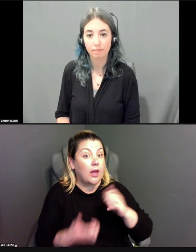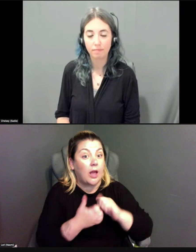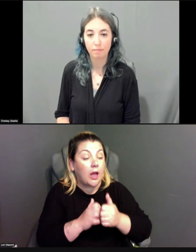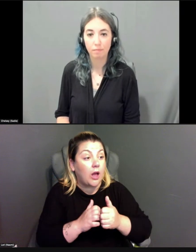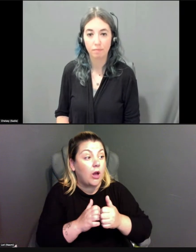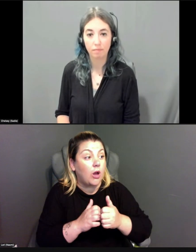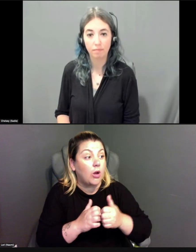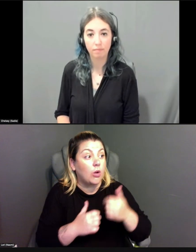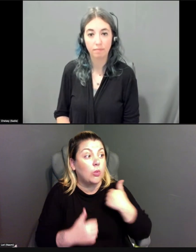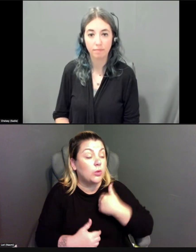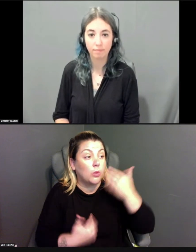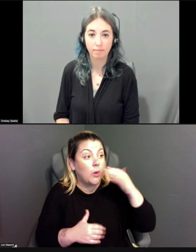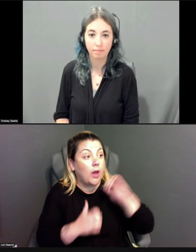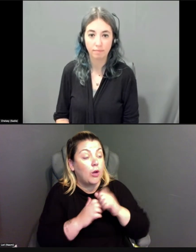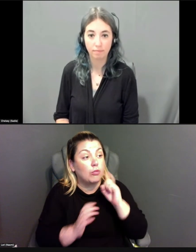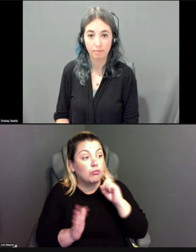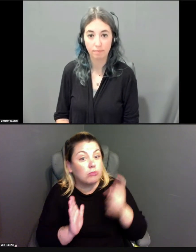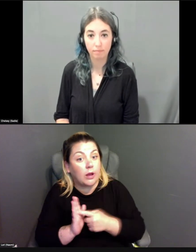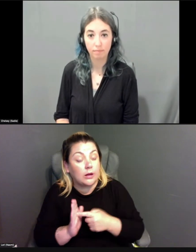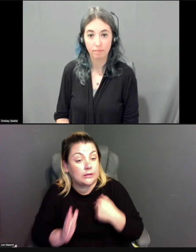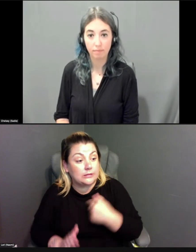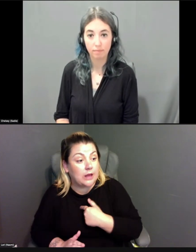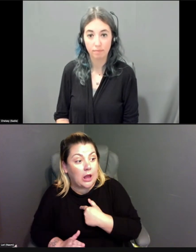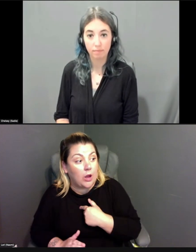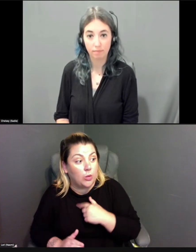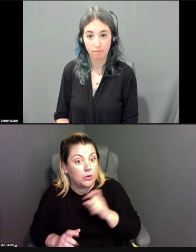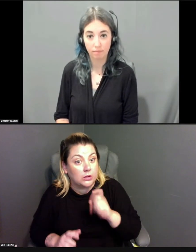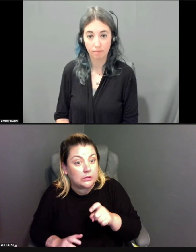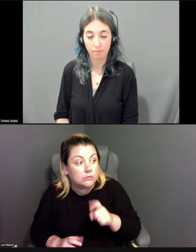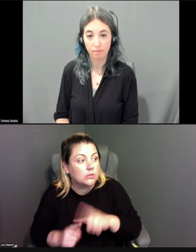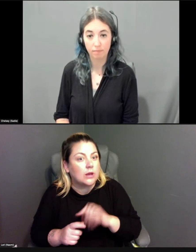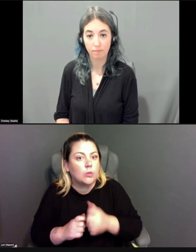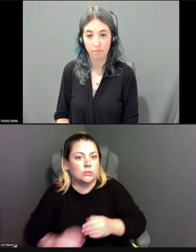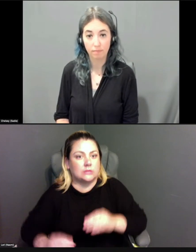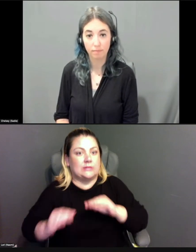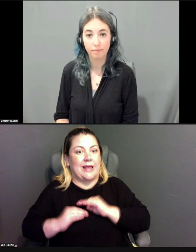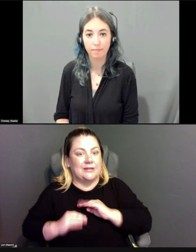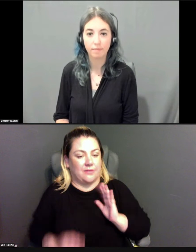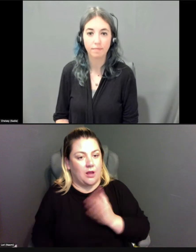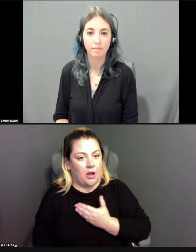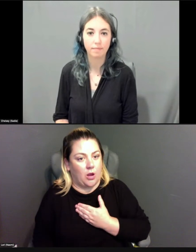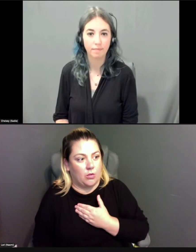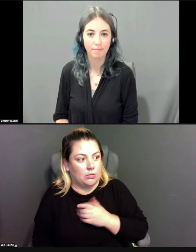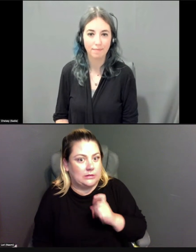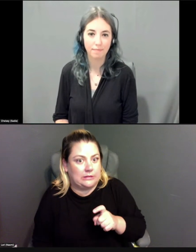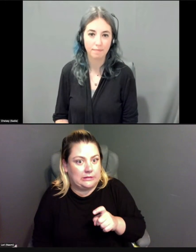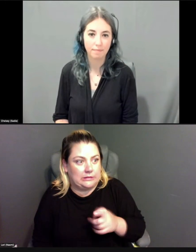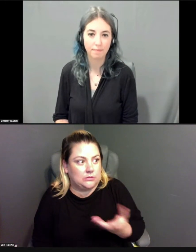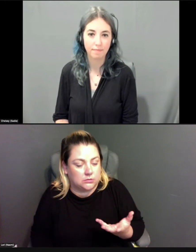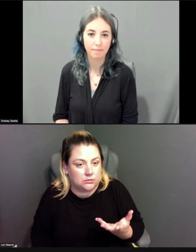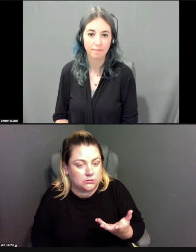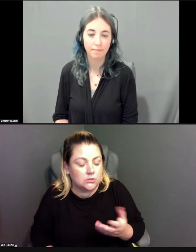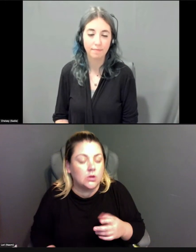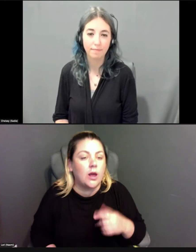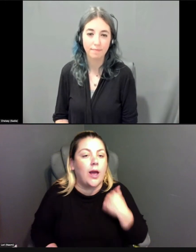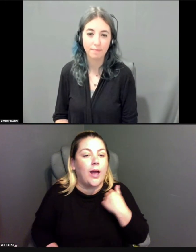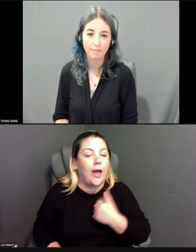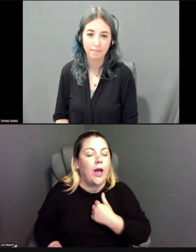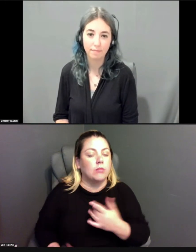needs. One of the things that I see coming up with folks a lot as they like divest from diet